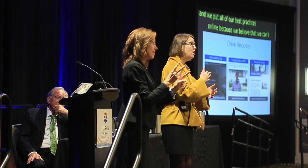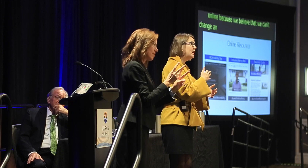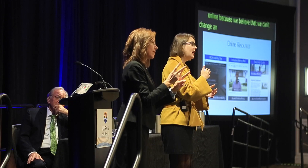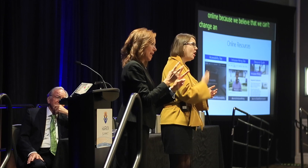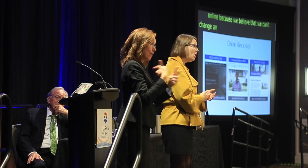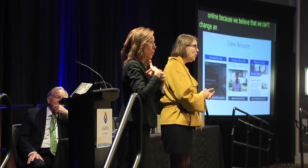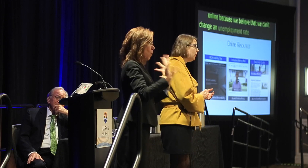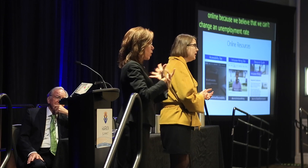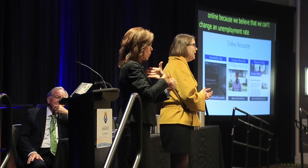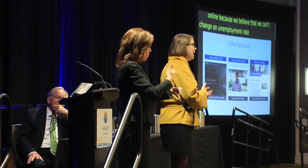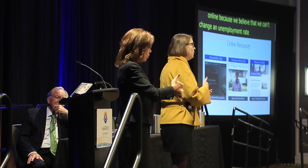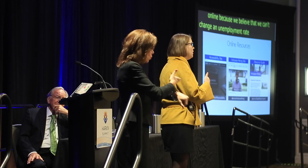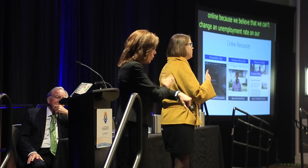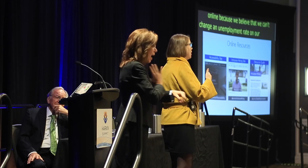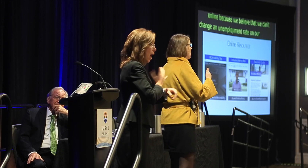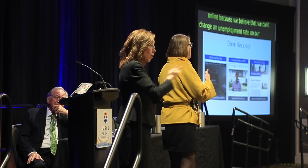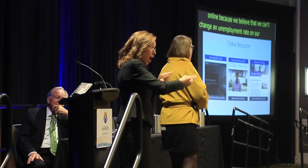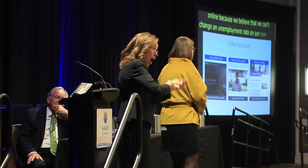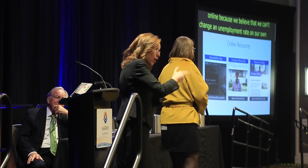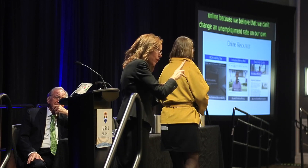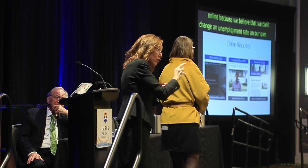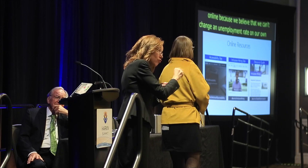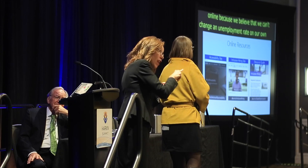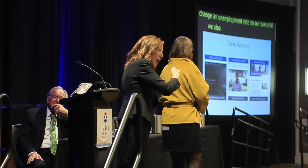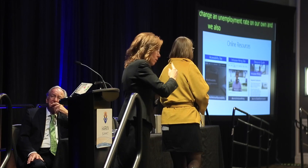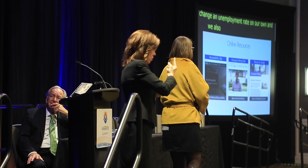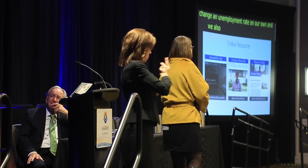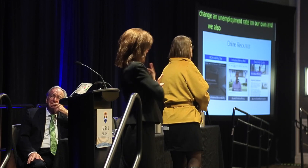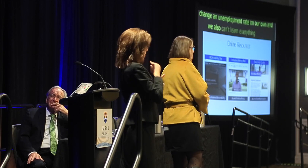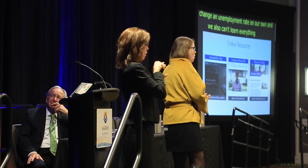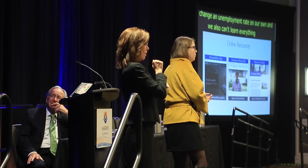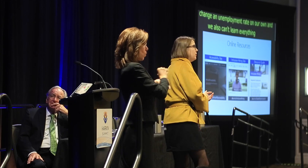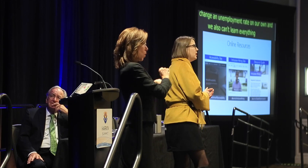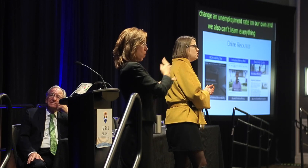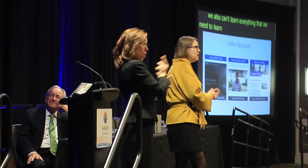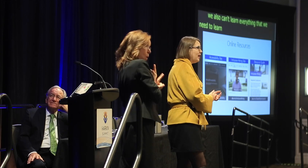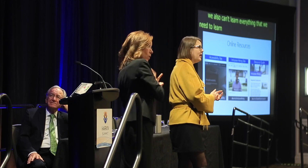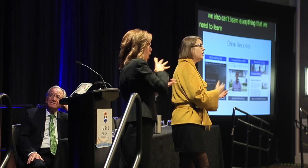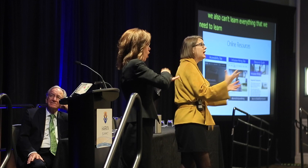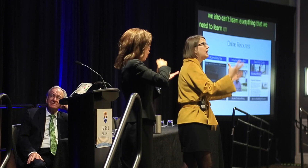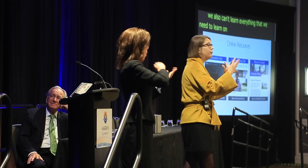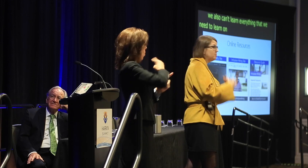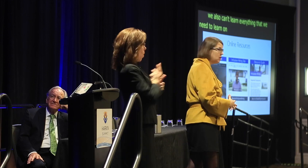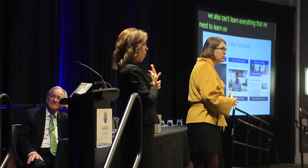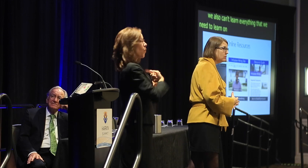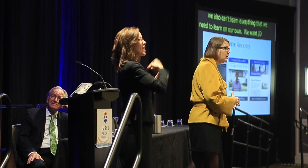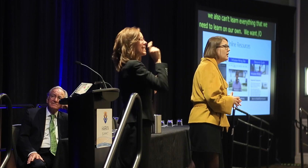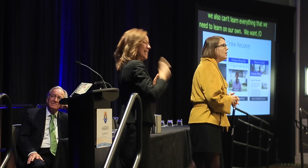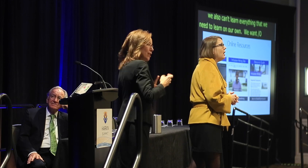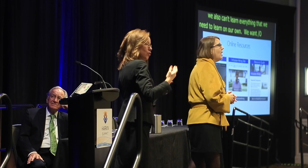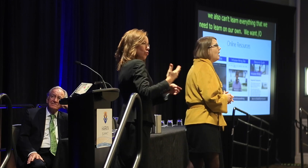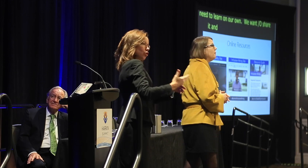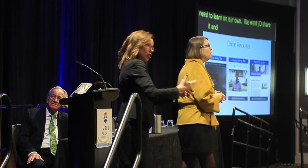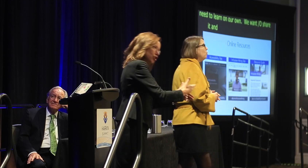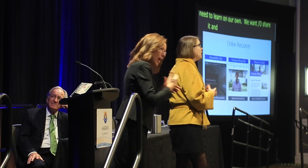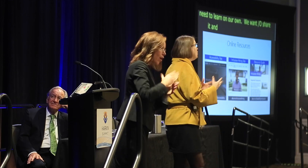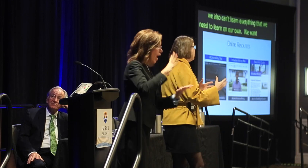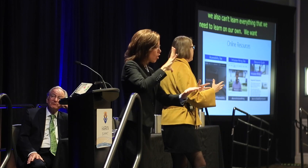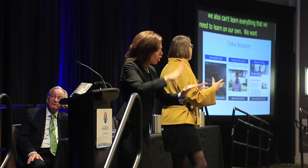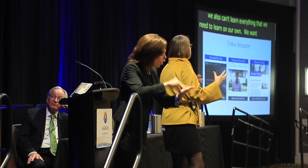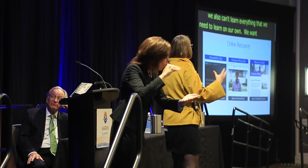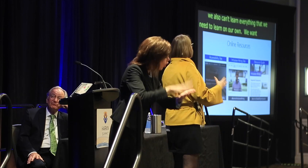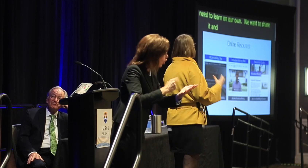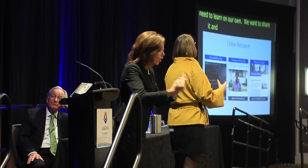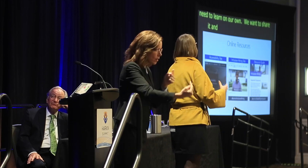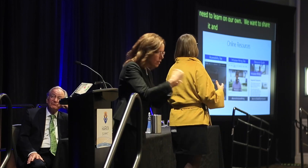rate on our own, and we also can't learn everything we need to learn on our own. We want to share it and hear from you what